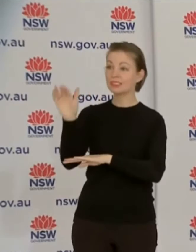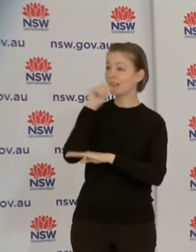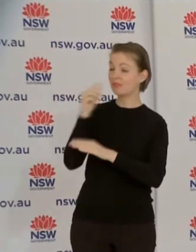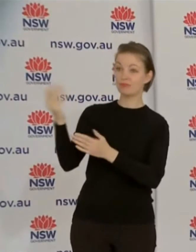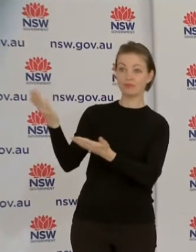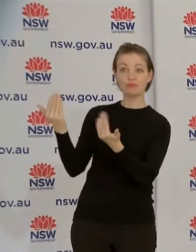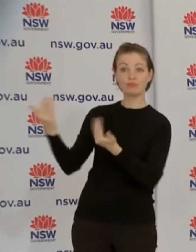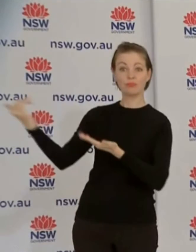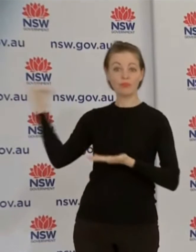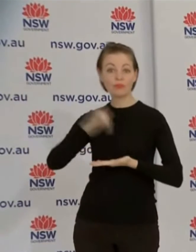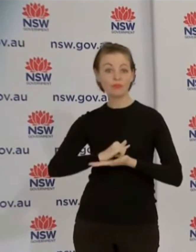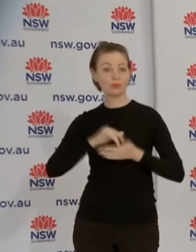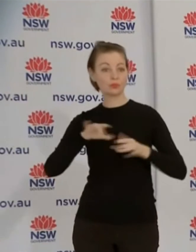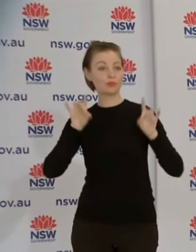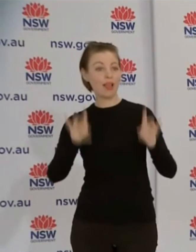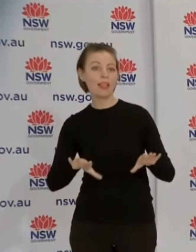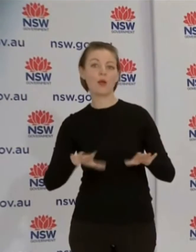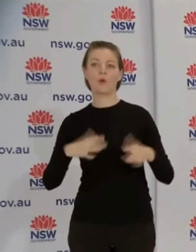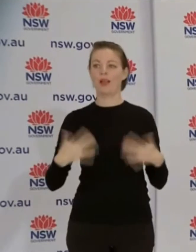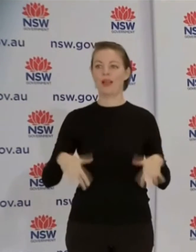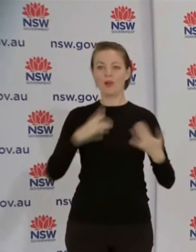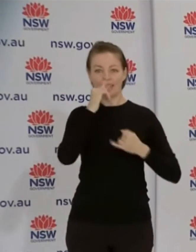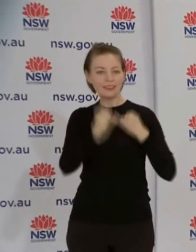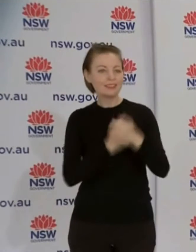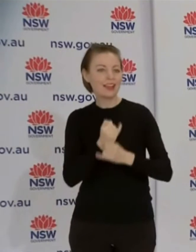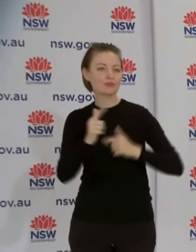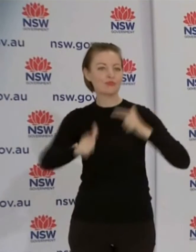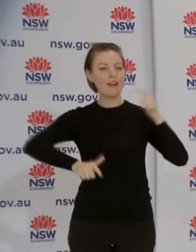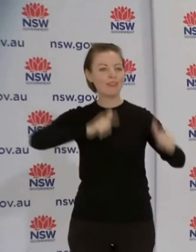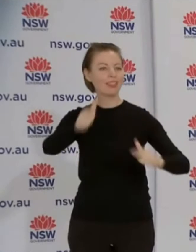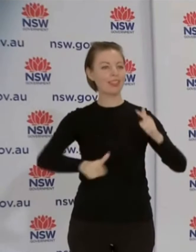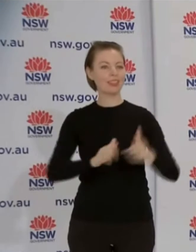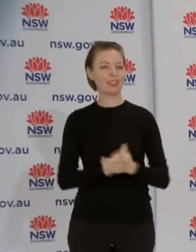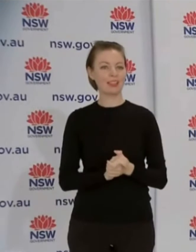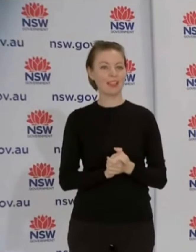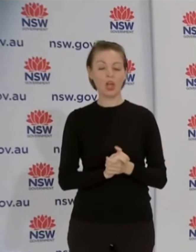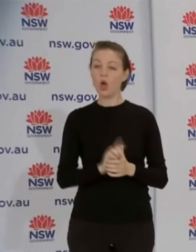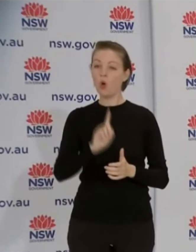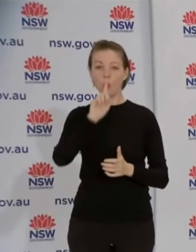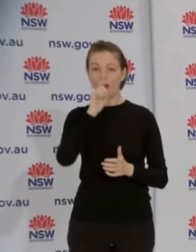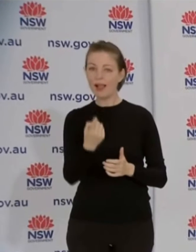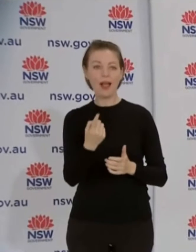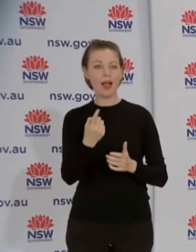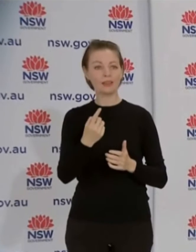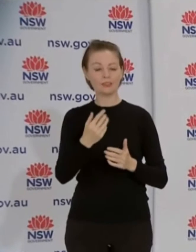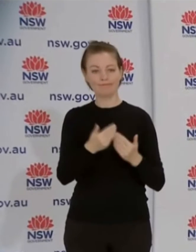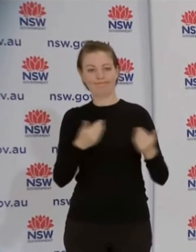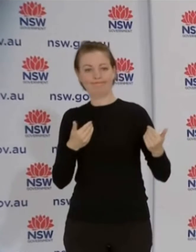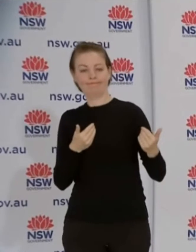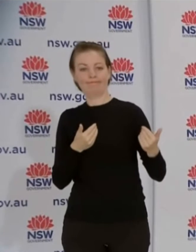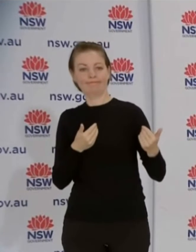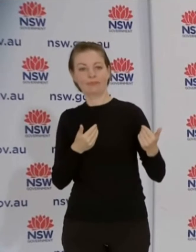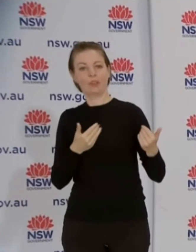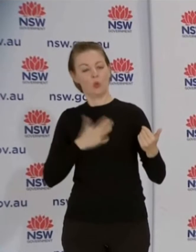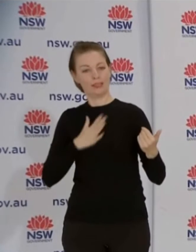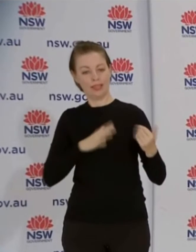nation, because during a pandemic, we can't pretend that we're separate nations within one nation. We all need to work together.